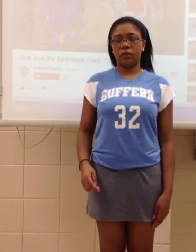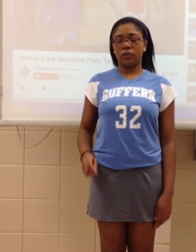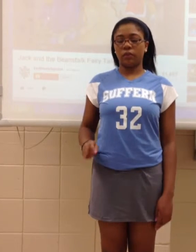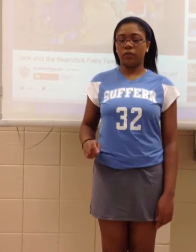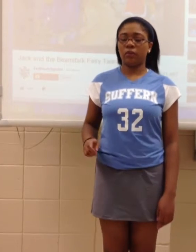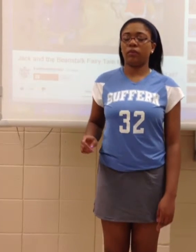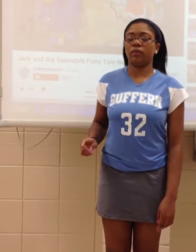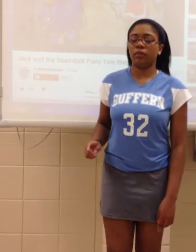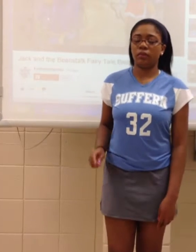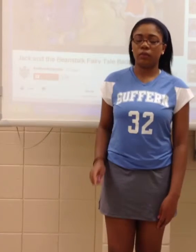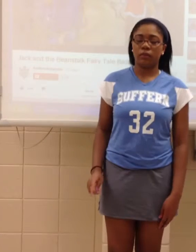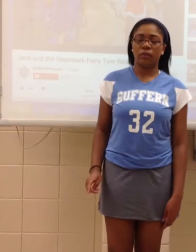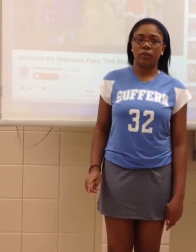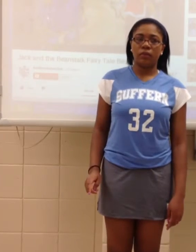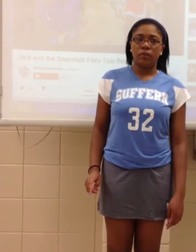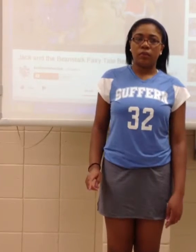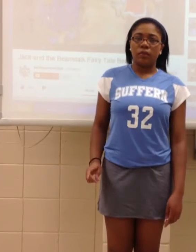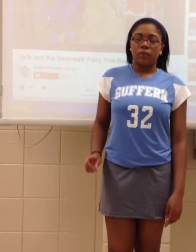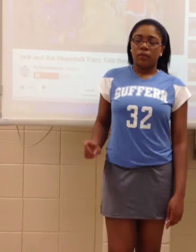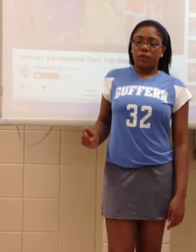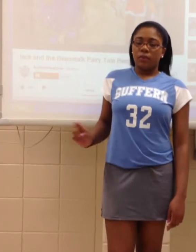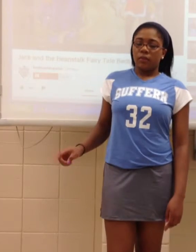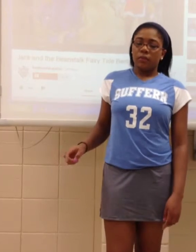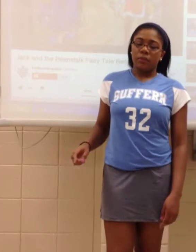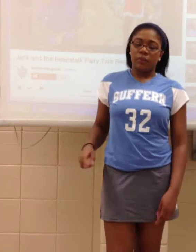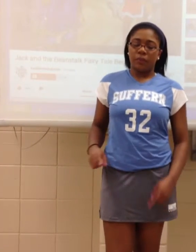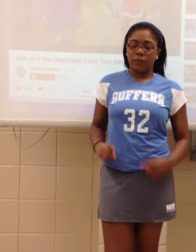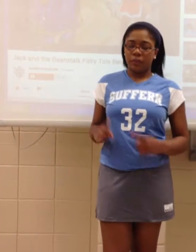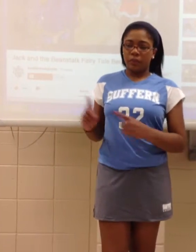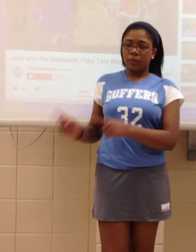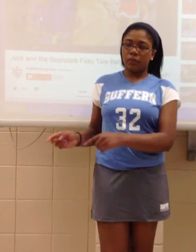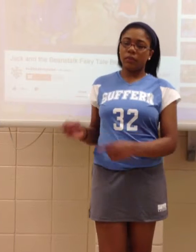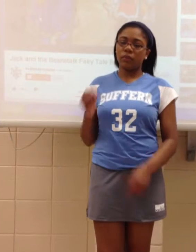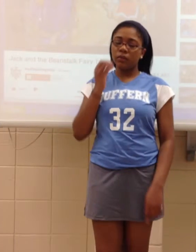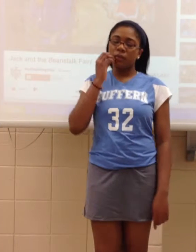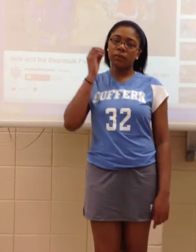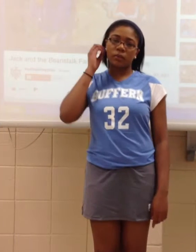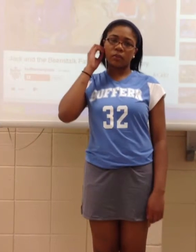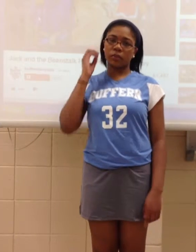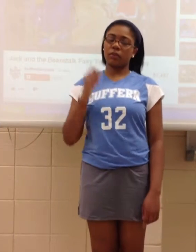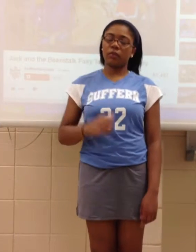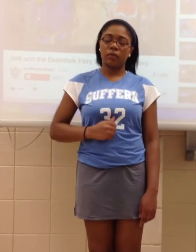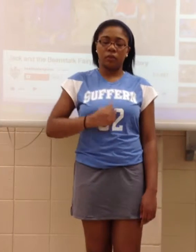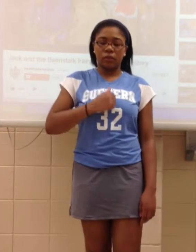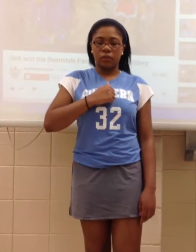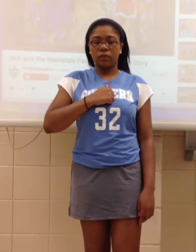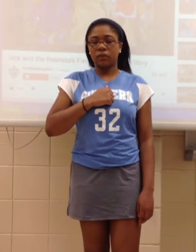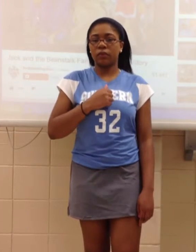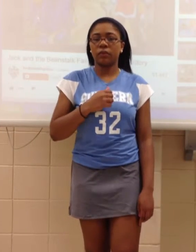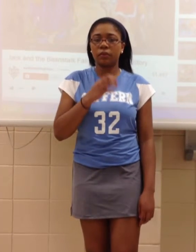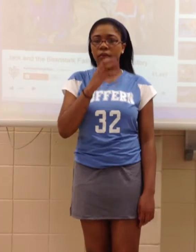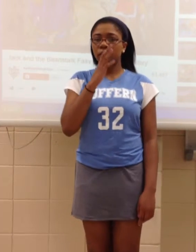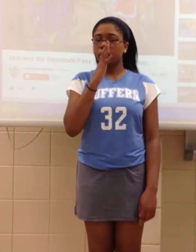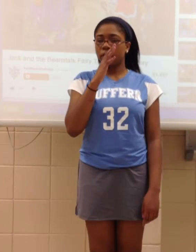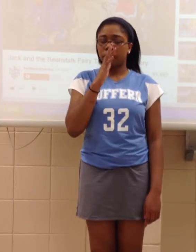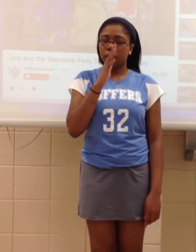the 5 magic beans. When Jack returned home, he proudly told his mother of the good trade he had